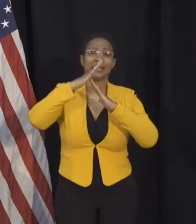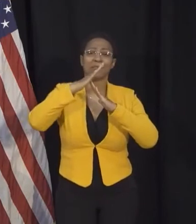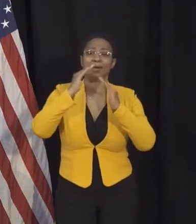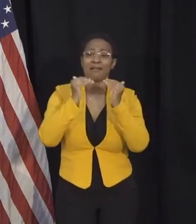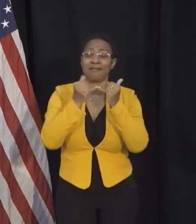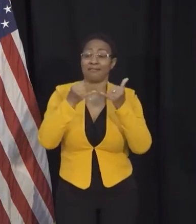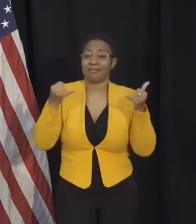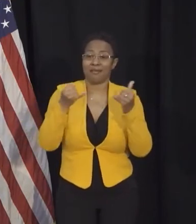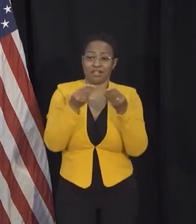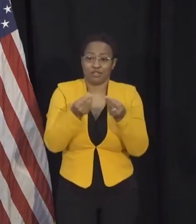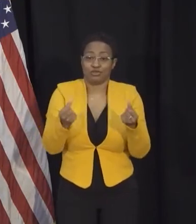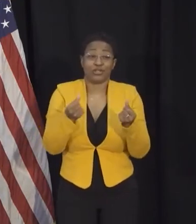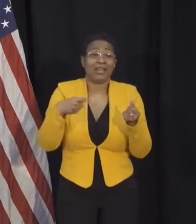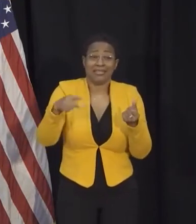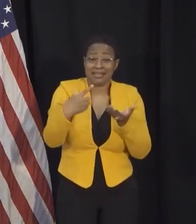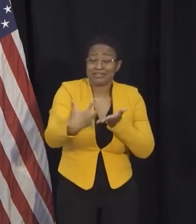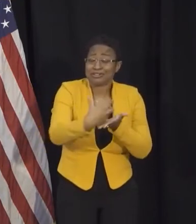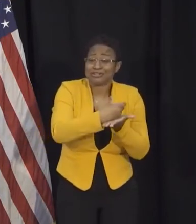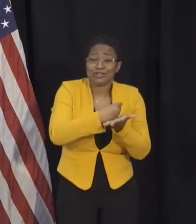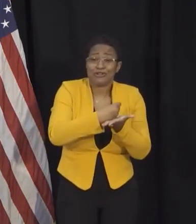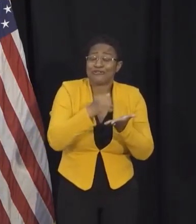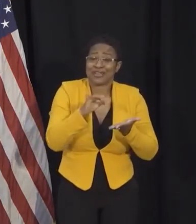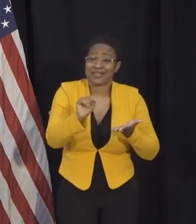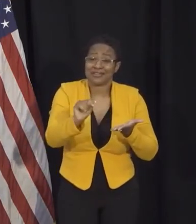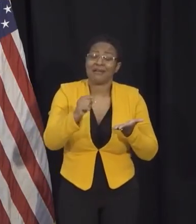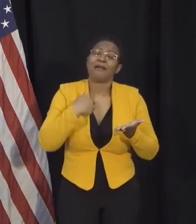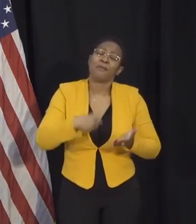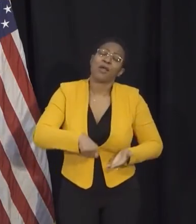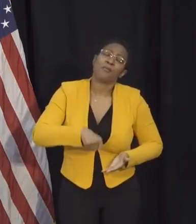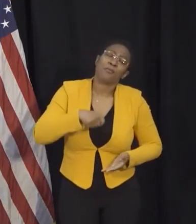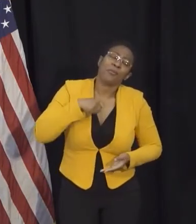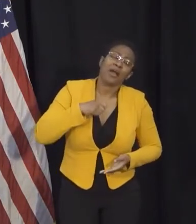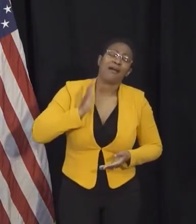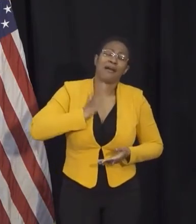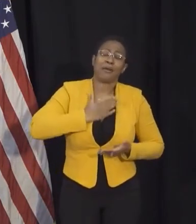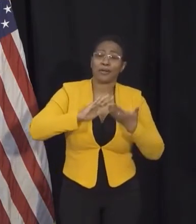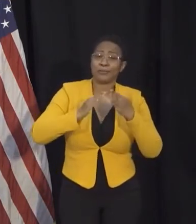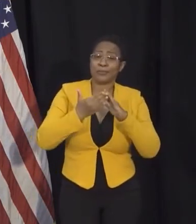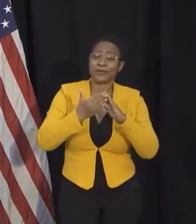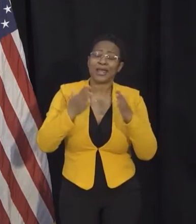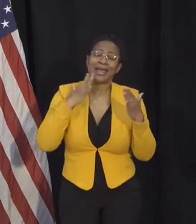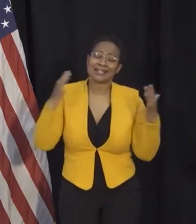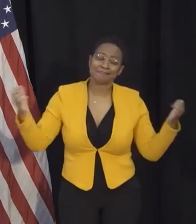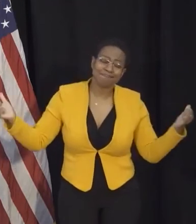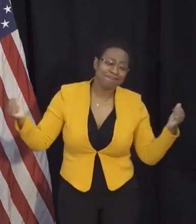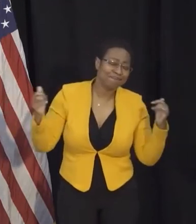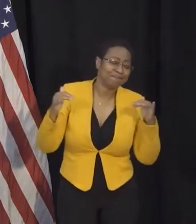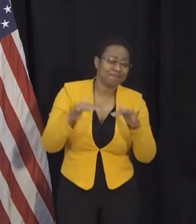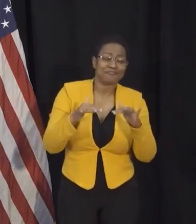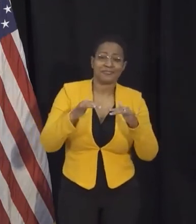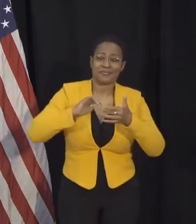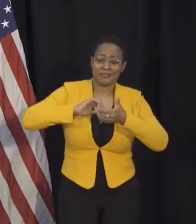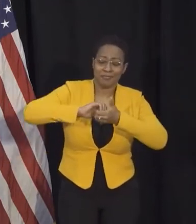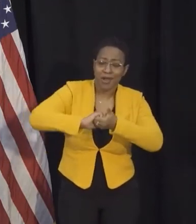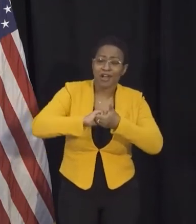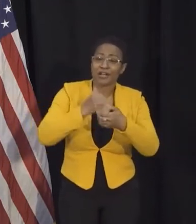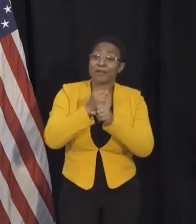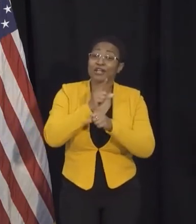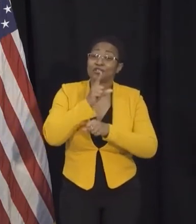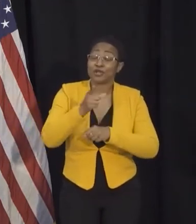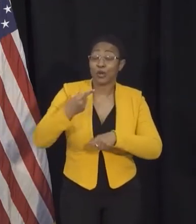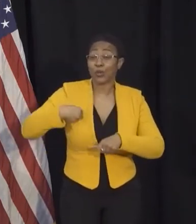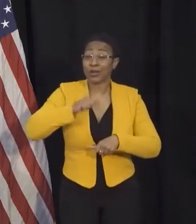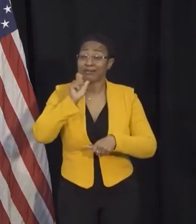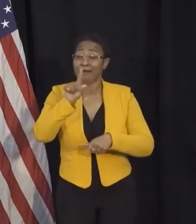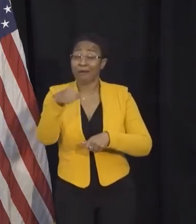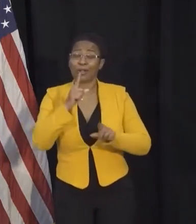here to tell you, they deserve it. And I'm so proud that our community has come together to be able to make sure that